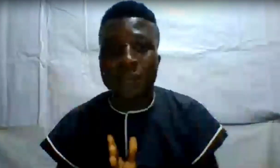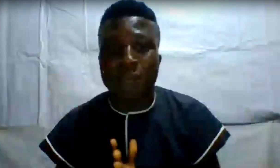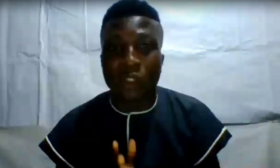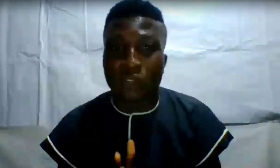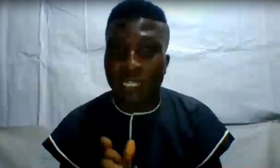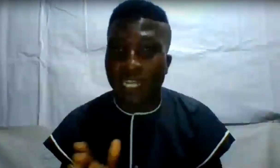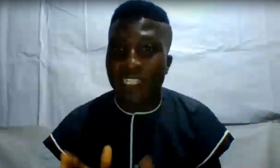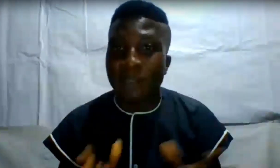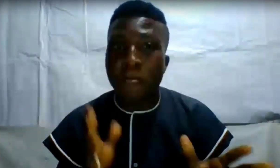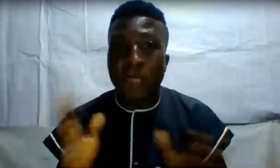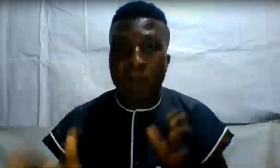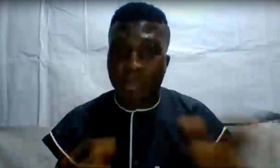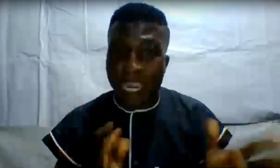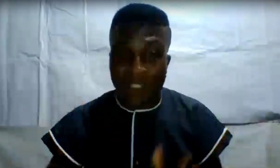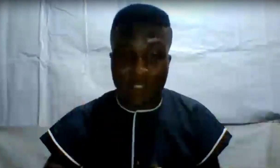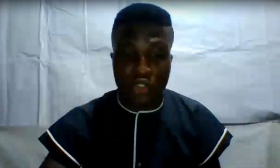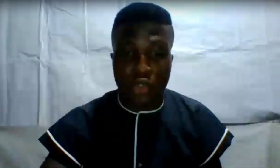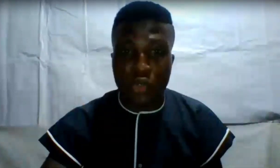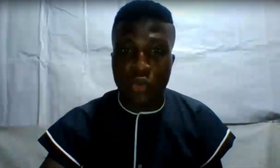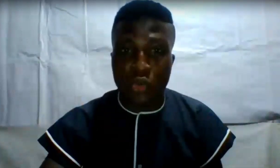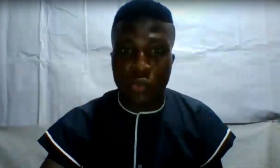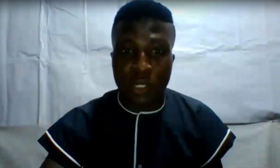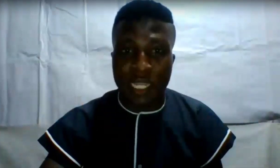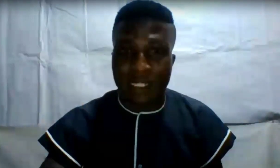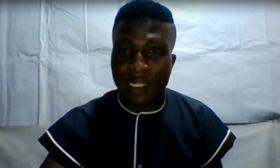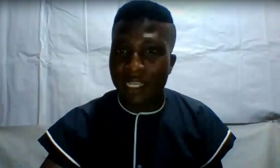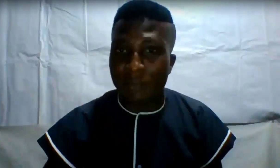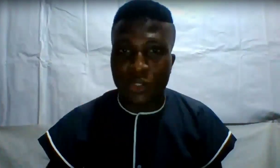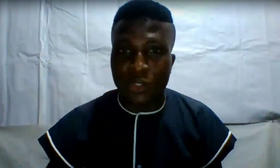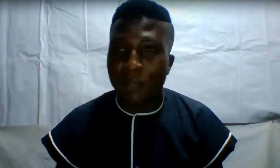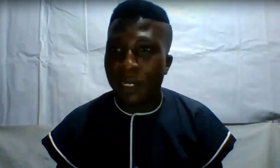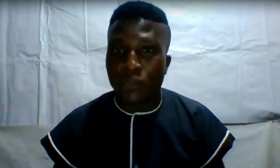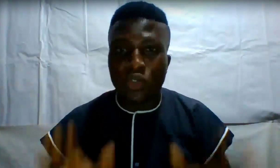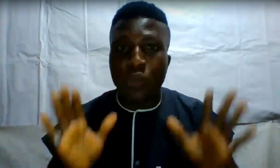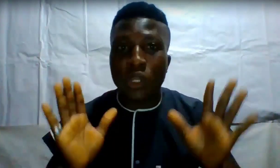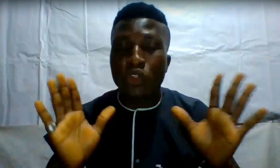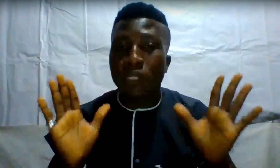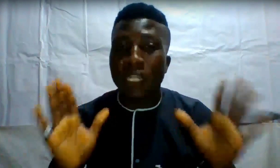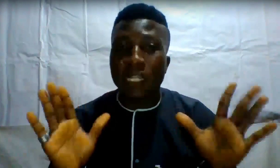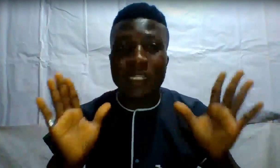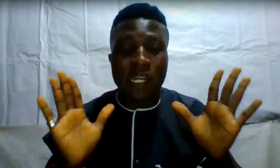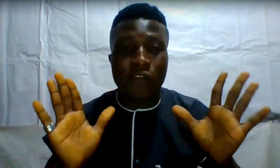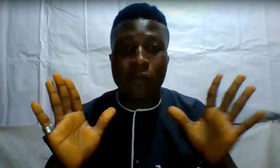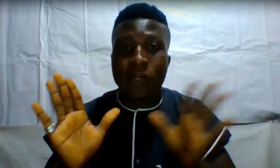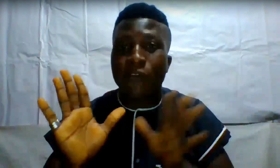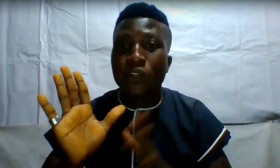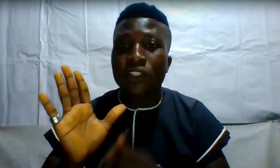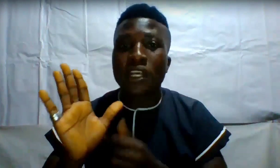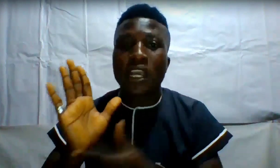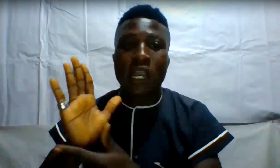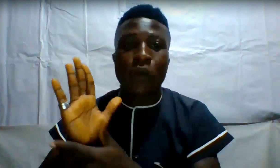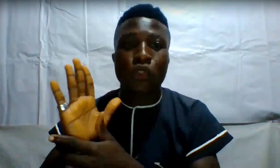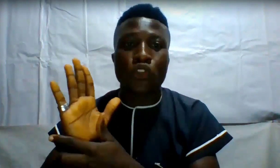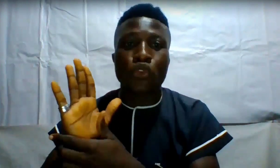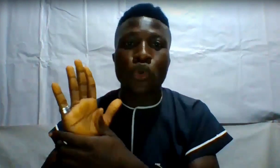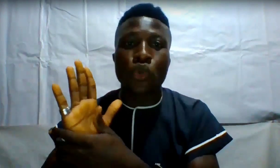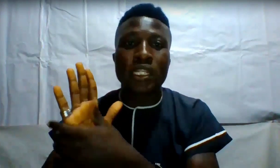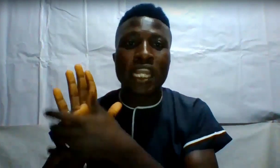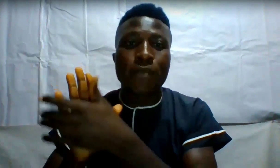class might show you what exactly I'm talking about. So we're going to be learning the alphabet. First, I want us to know the names of these fingers